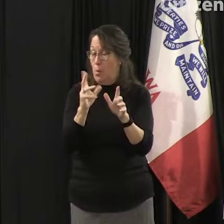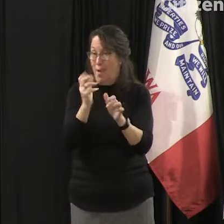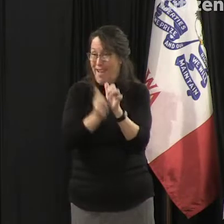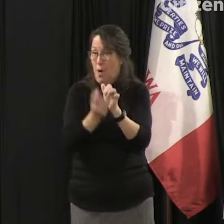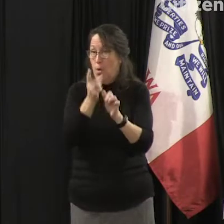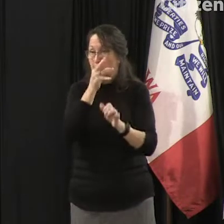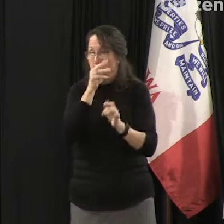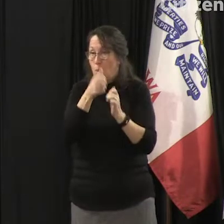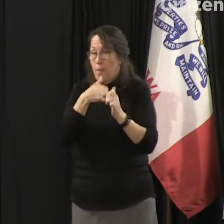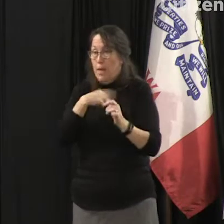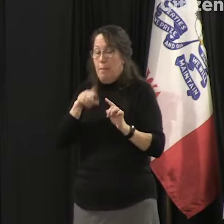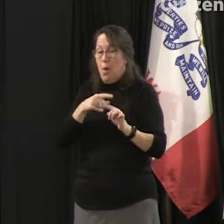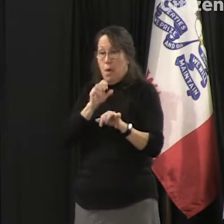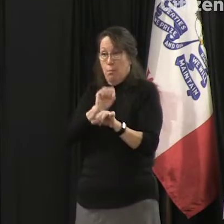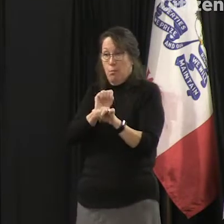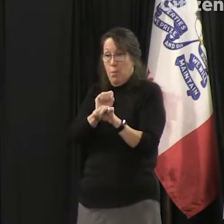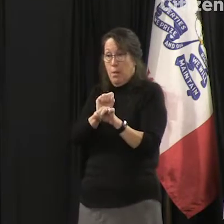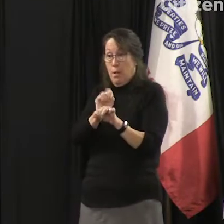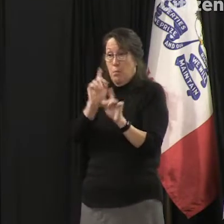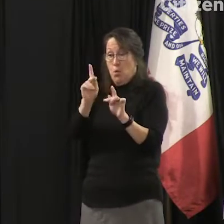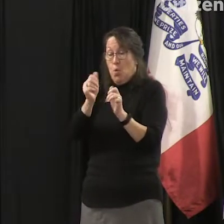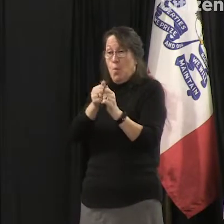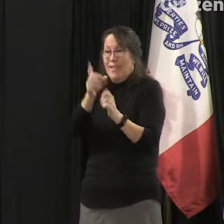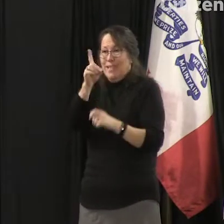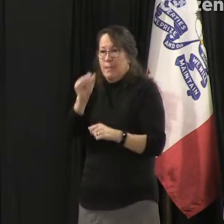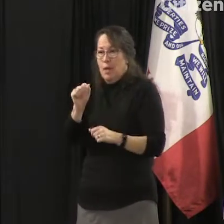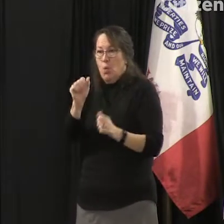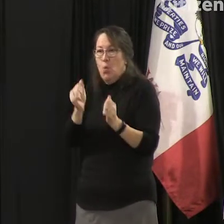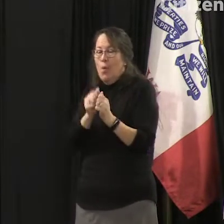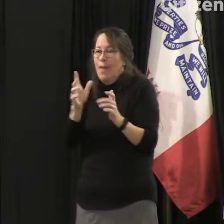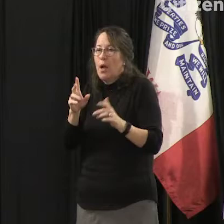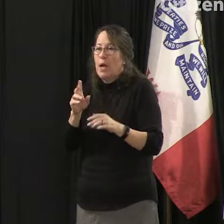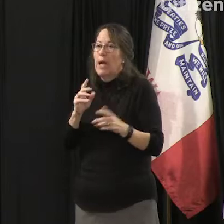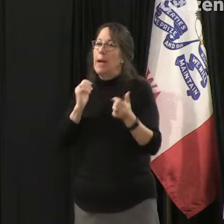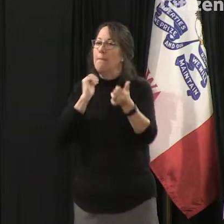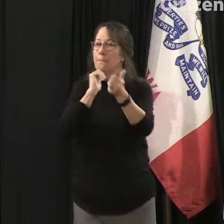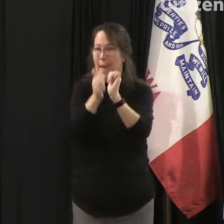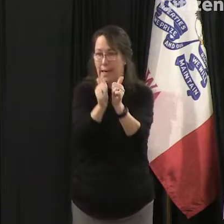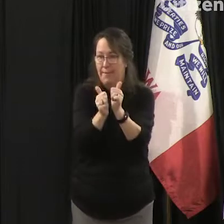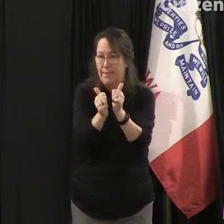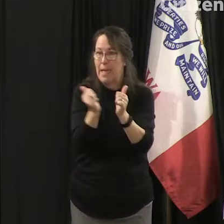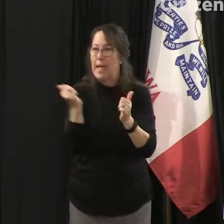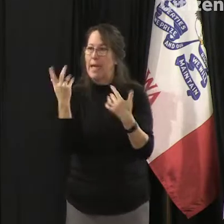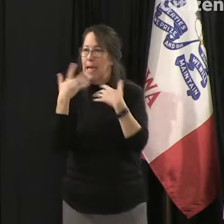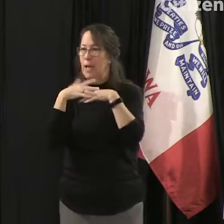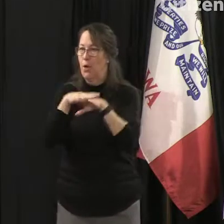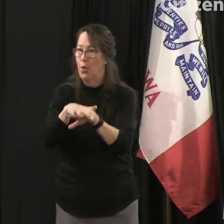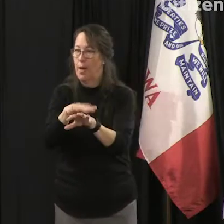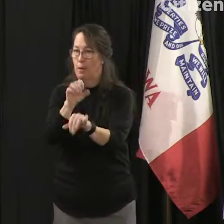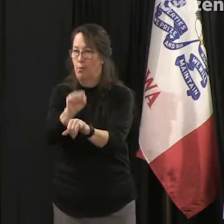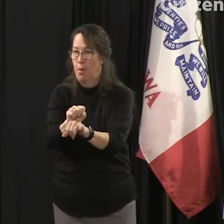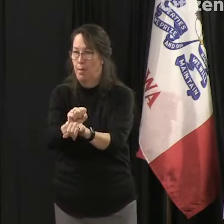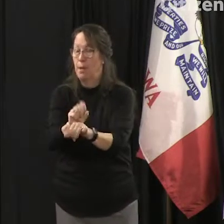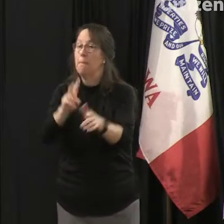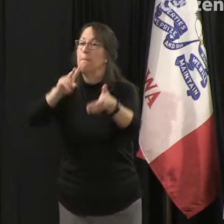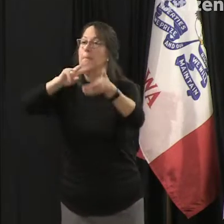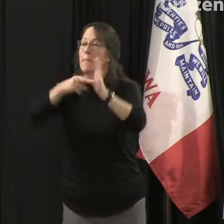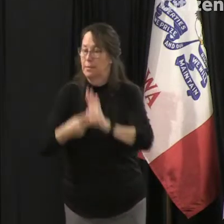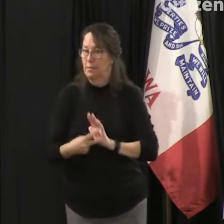anyone talking to me about employment of persons with disabilities without using those keywords, competitive integrated employment. That means